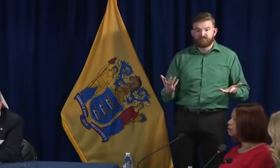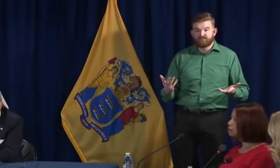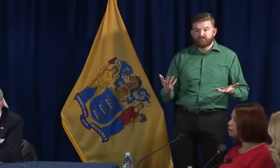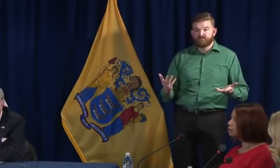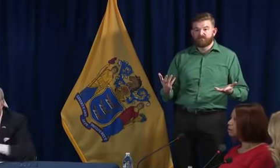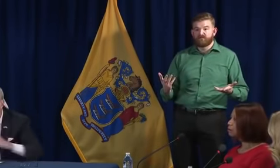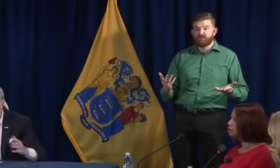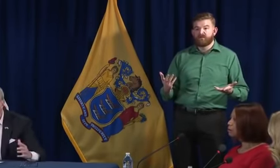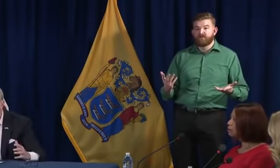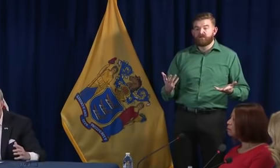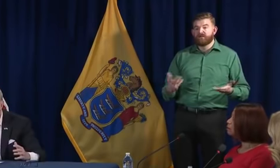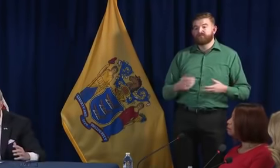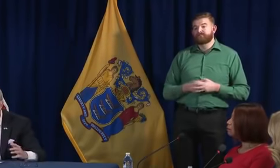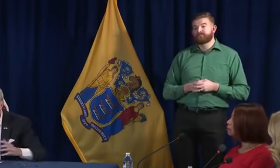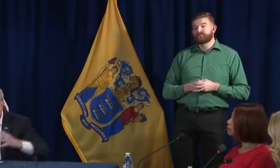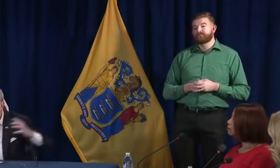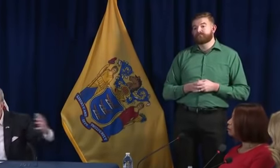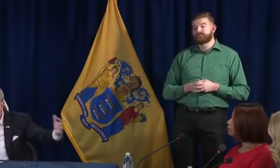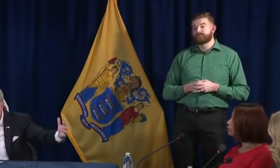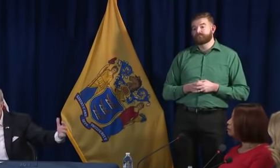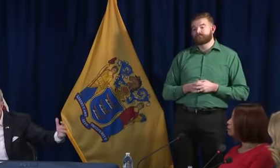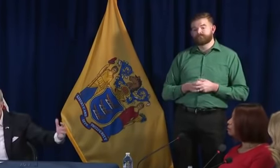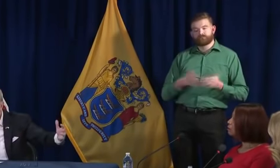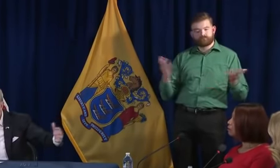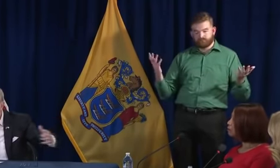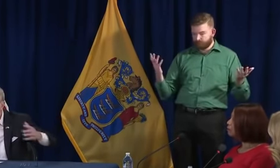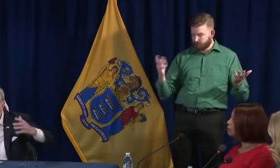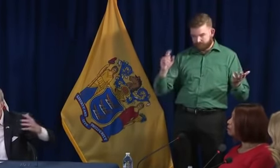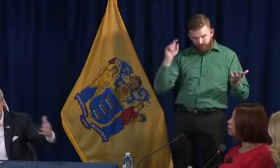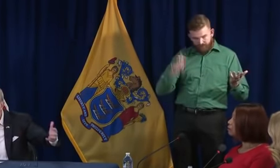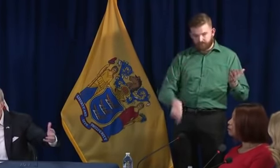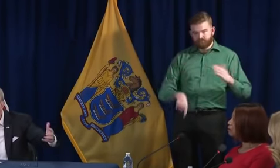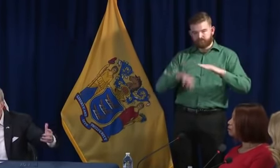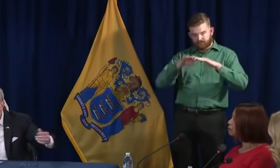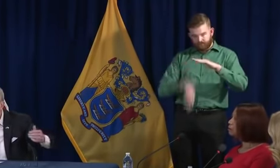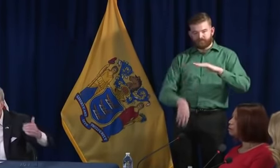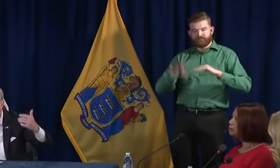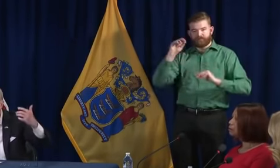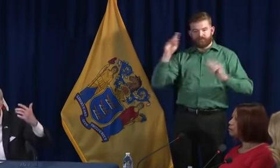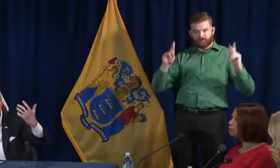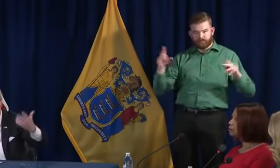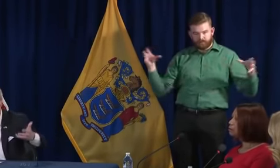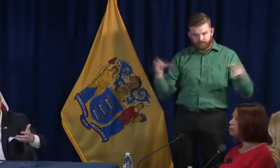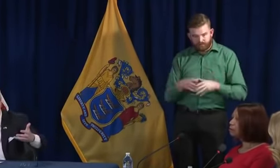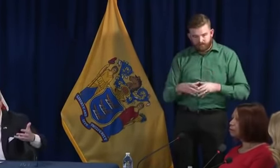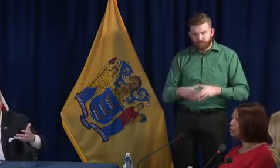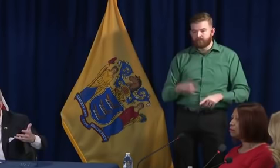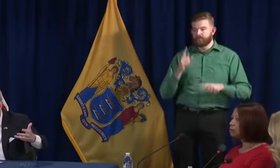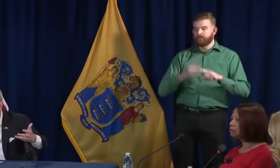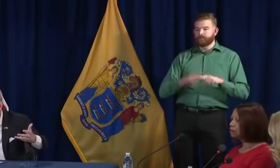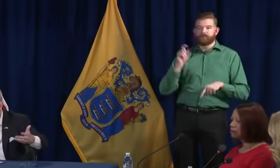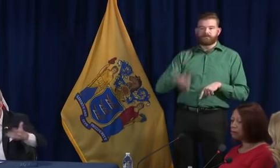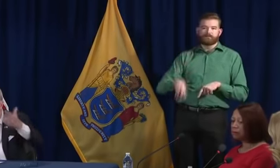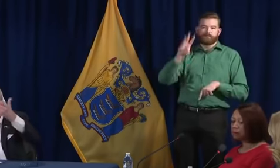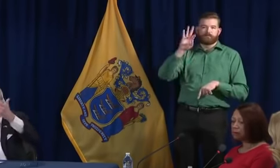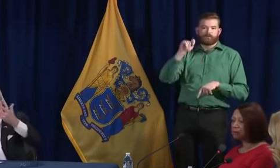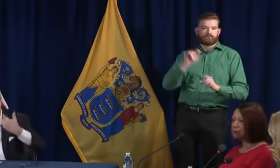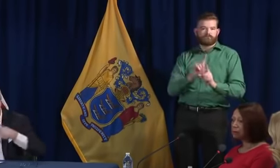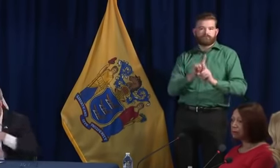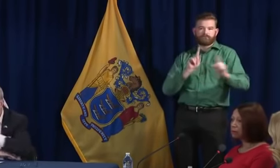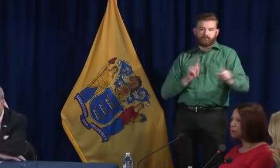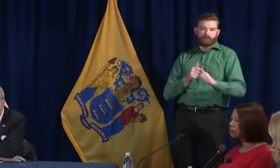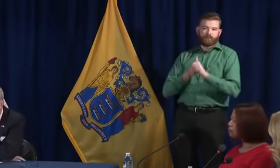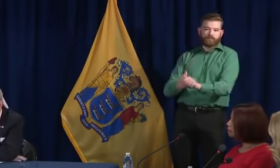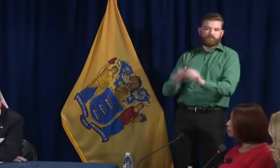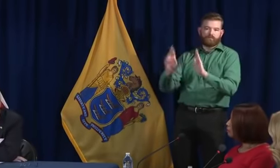general matter: no more than 50. Keep your social distancing. Mind your P's and Q's. And it ought to be essential, whatever it is. I saw